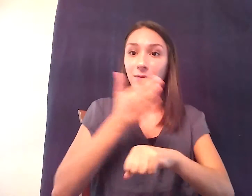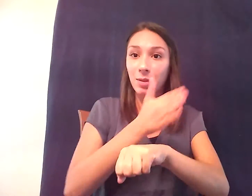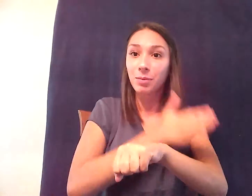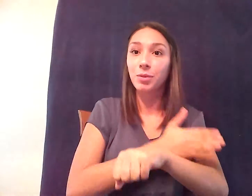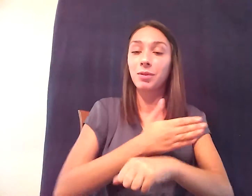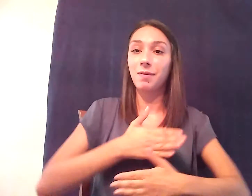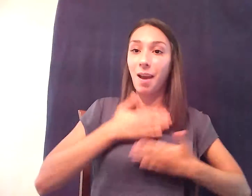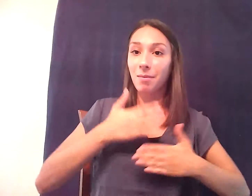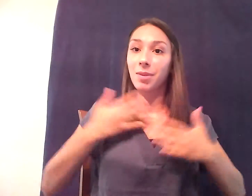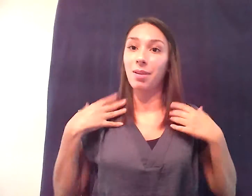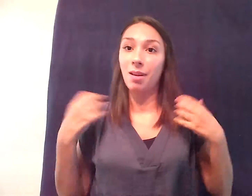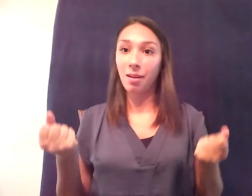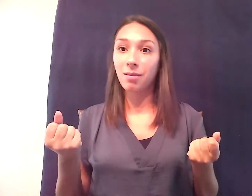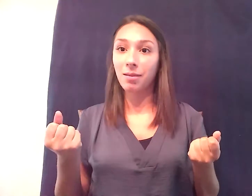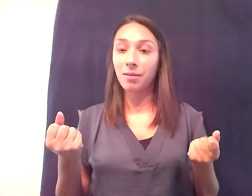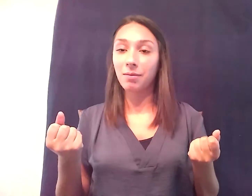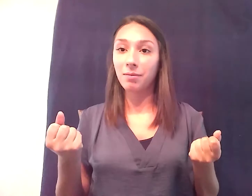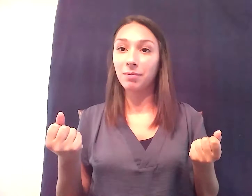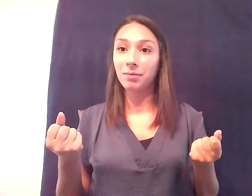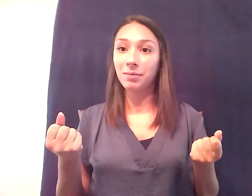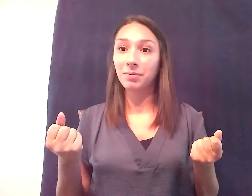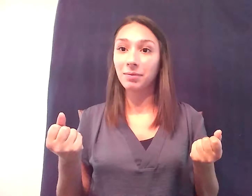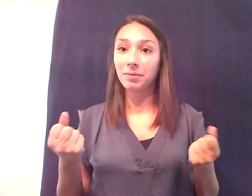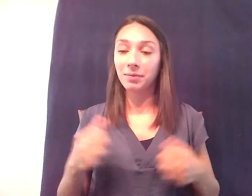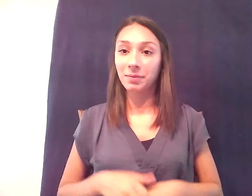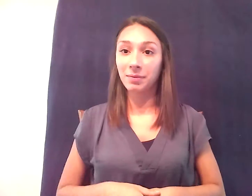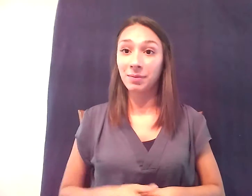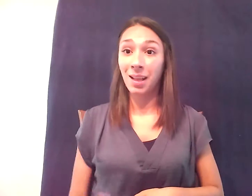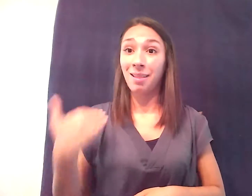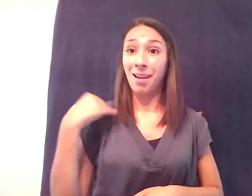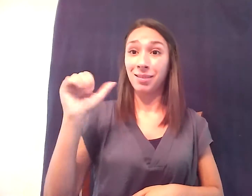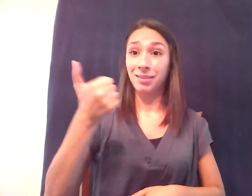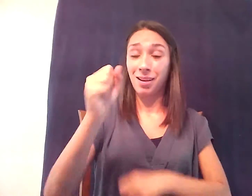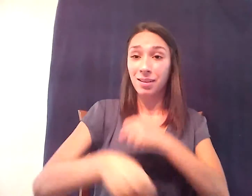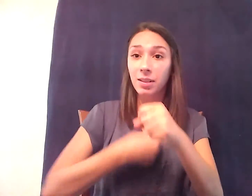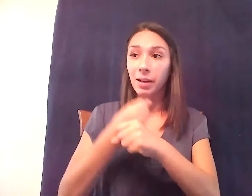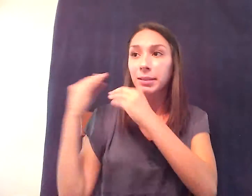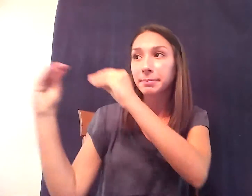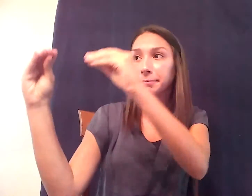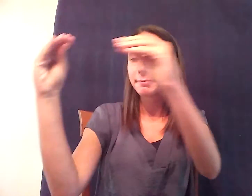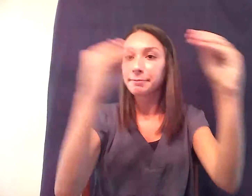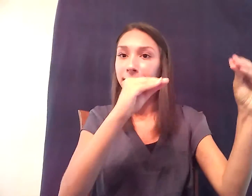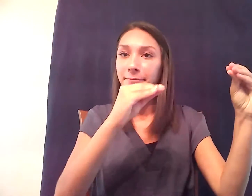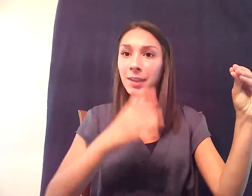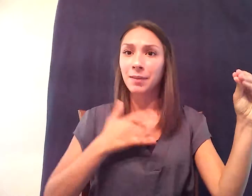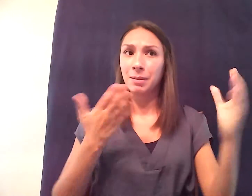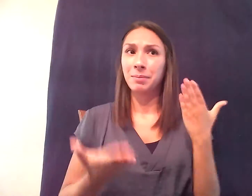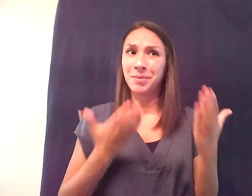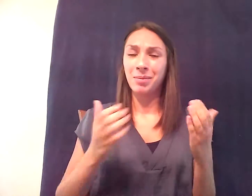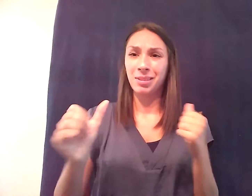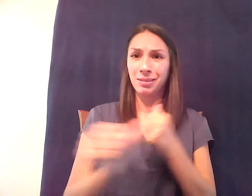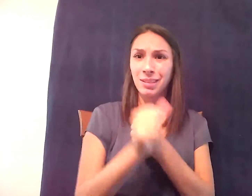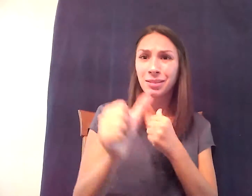fear that something I've been teaching for the last 10 years is doing more harm than good, and it has to do